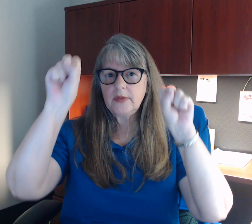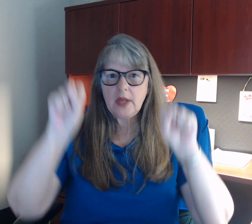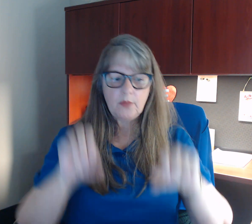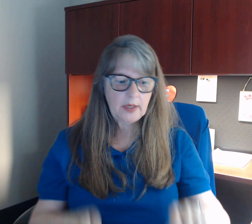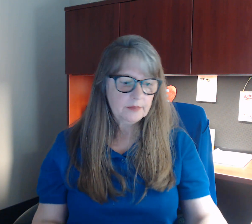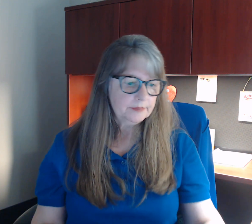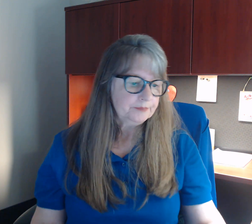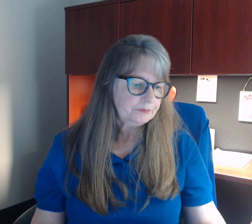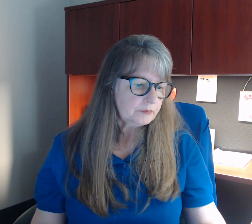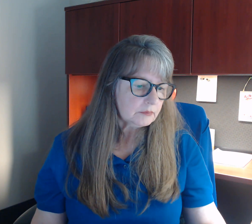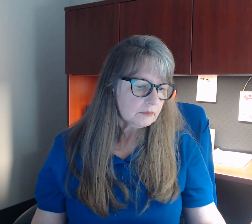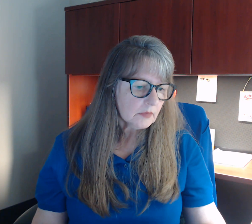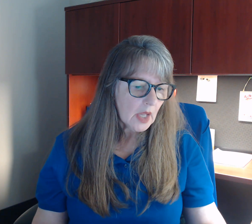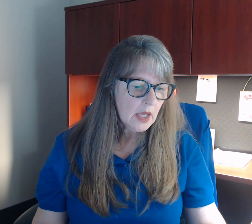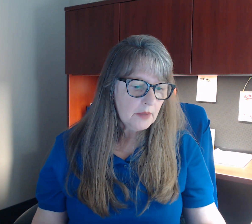that way.